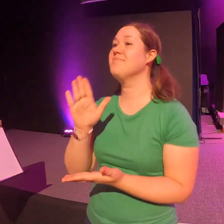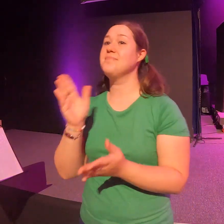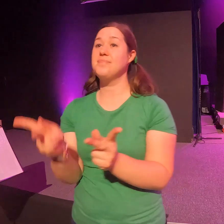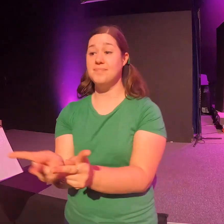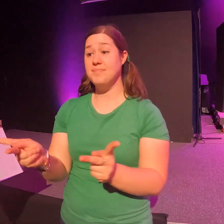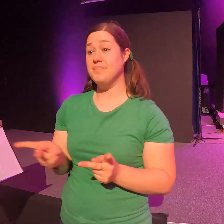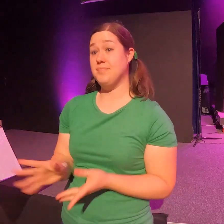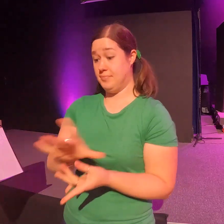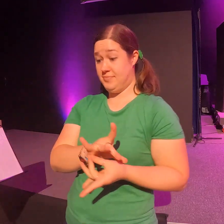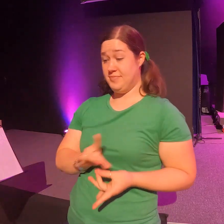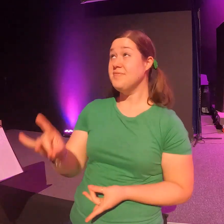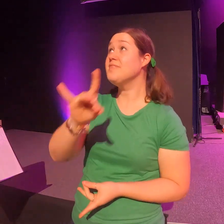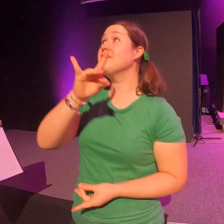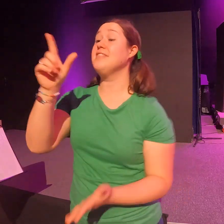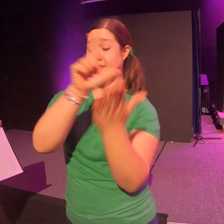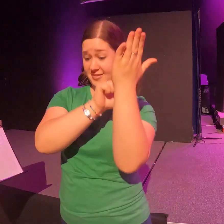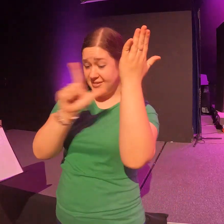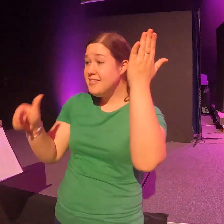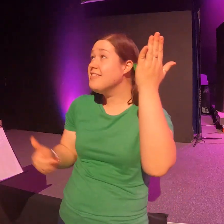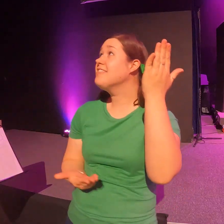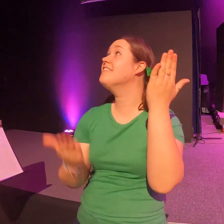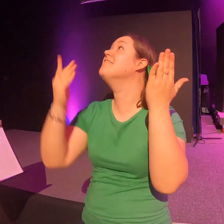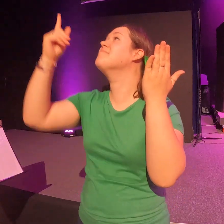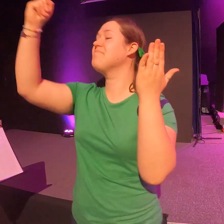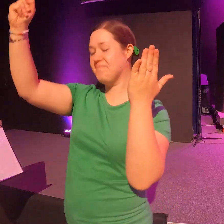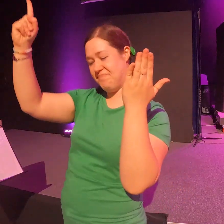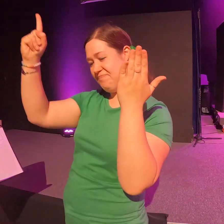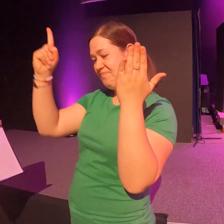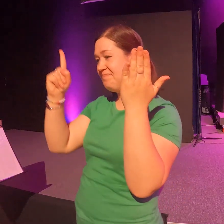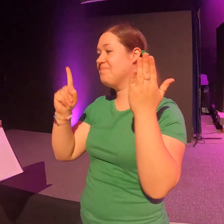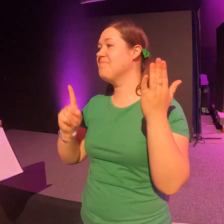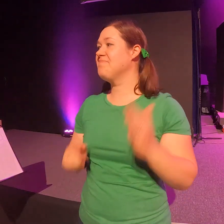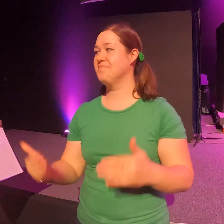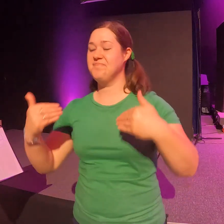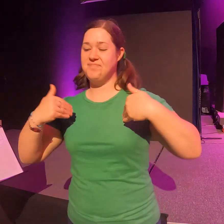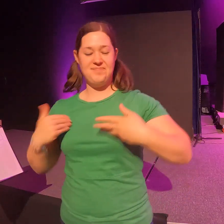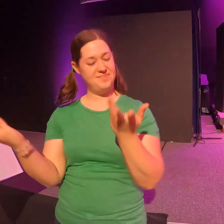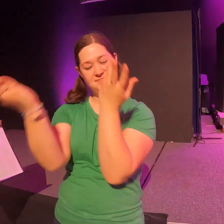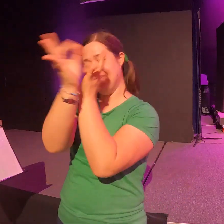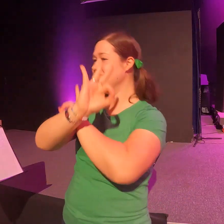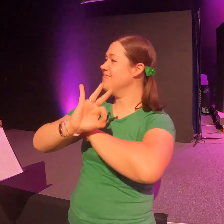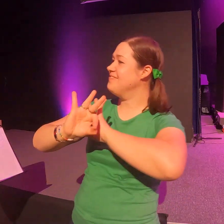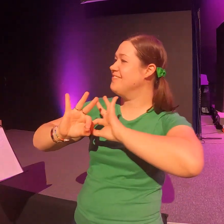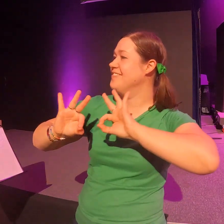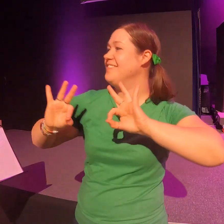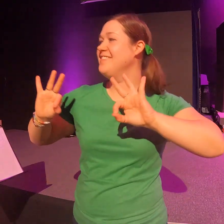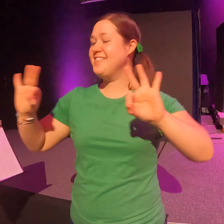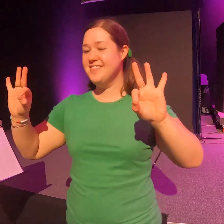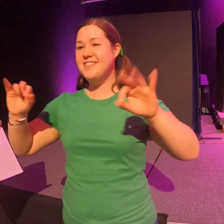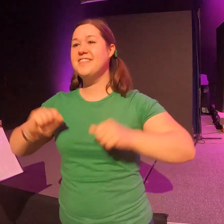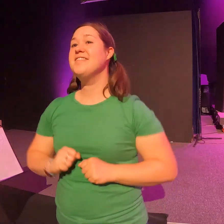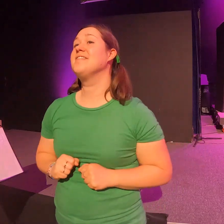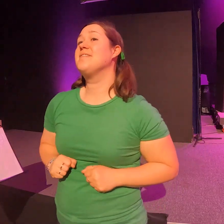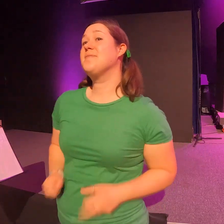name. For the Spirit of the Lord is, there is freedom, there is